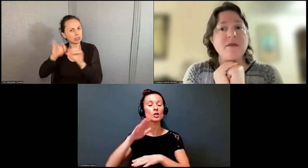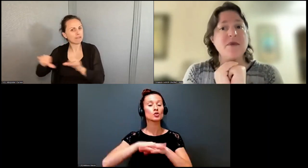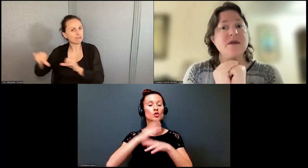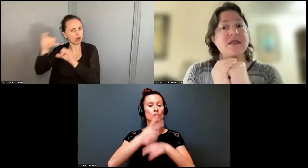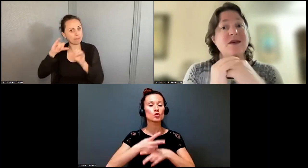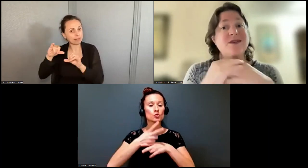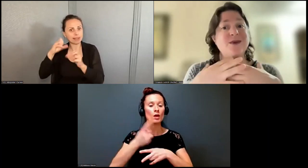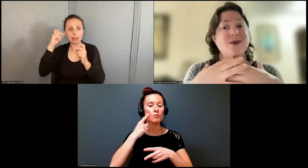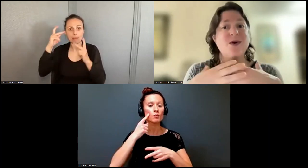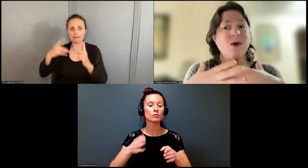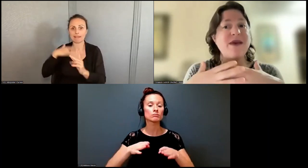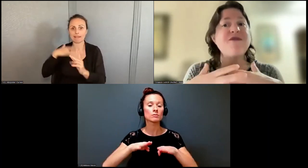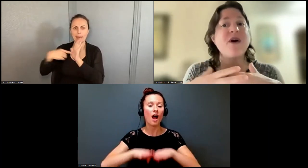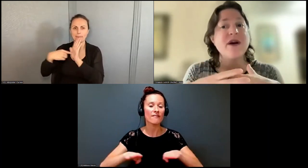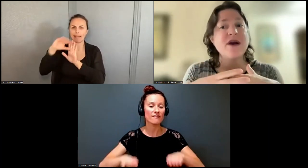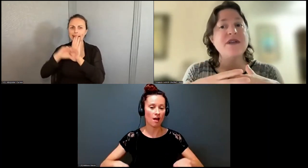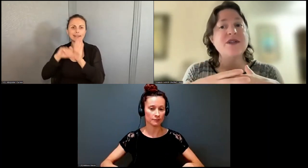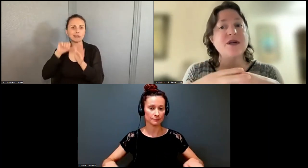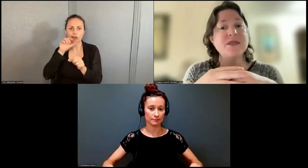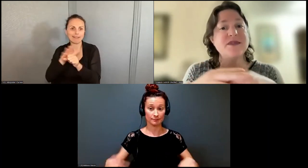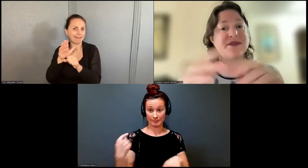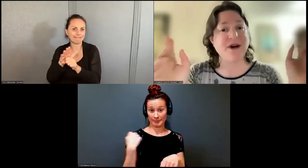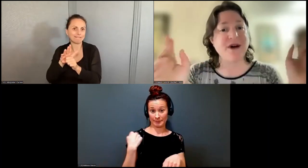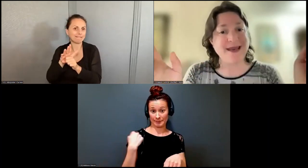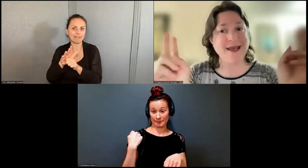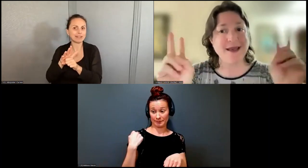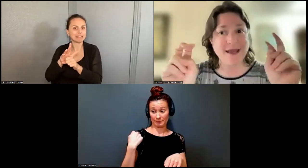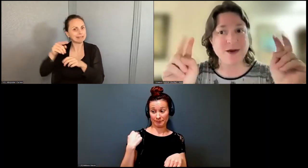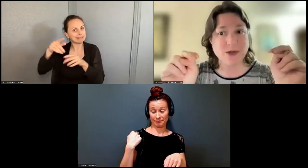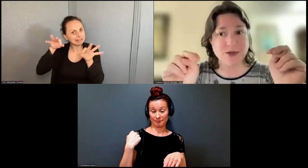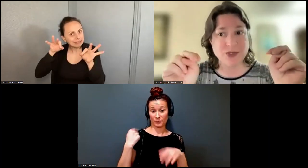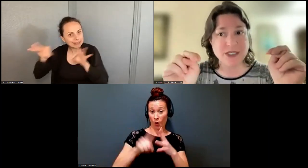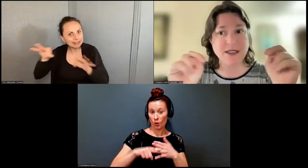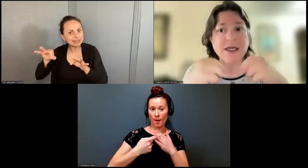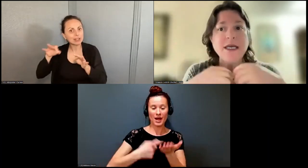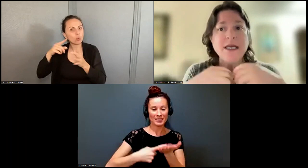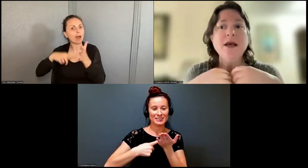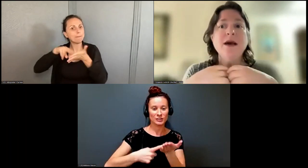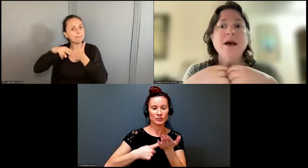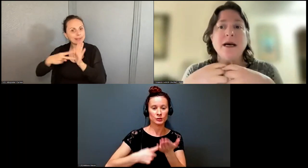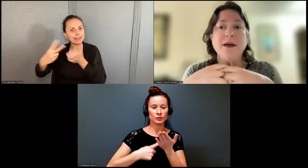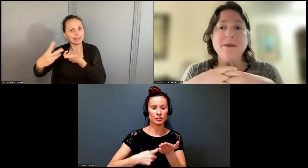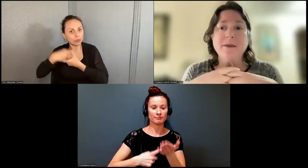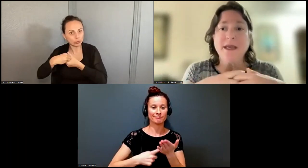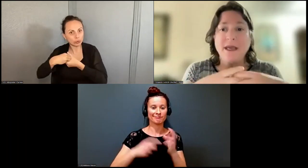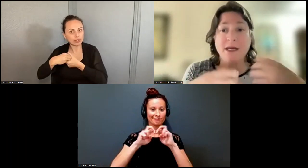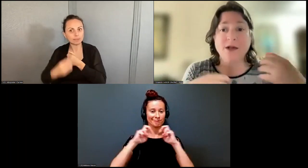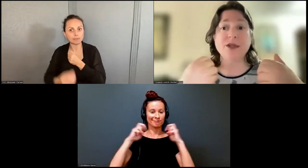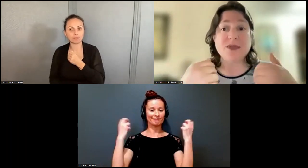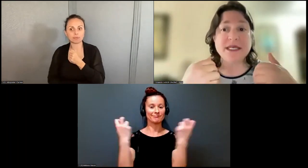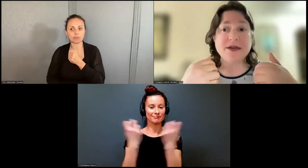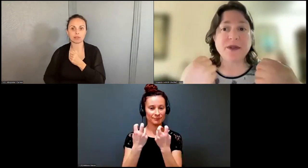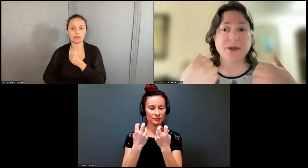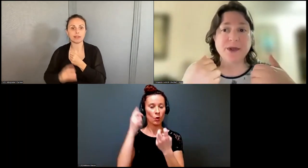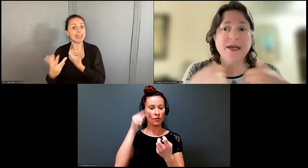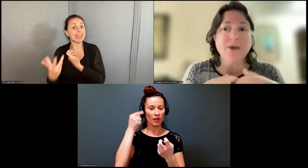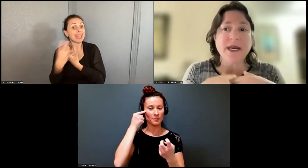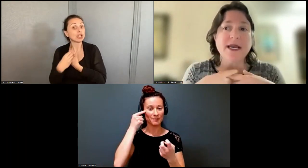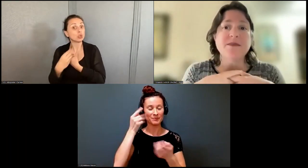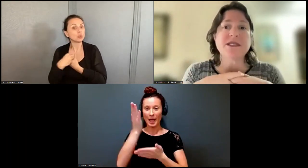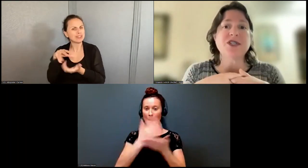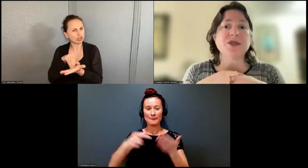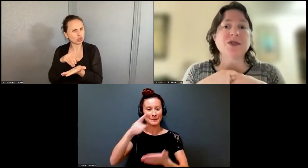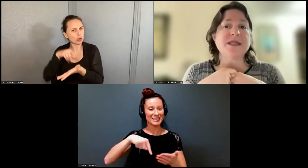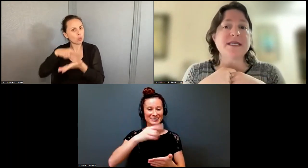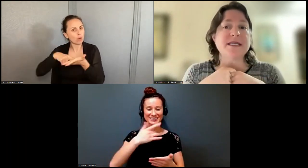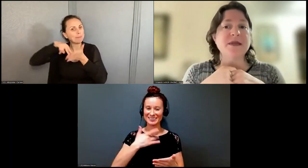feel that that bill doesn't go quite far enough in terms of defining inclusion and inclusive learning when it